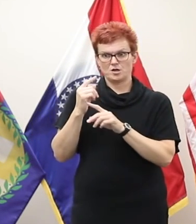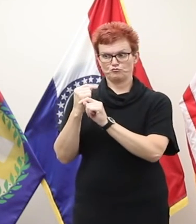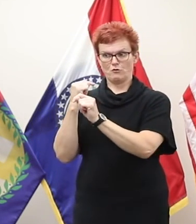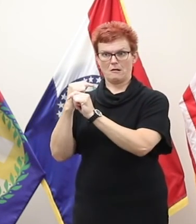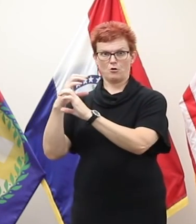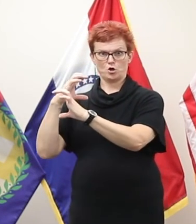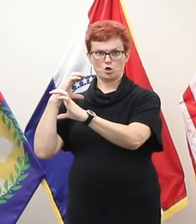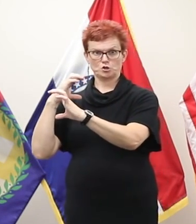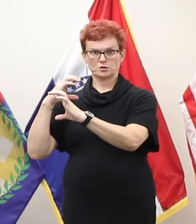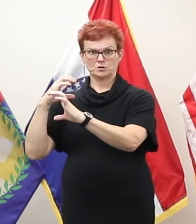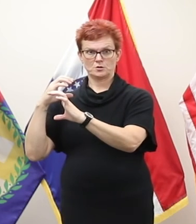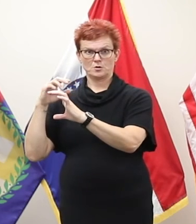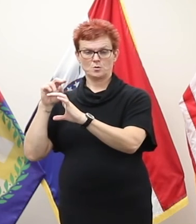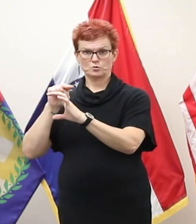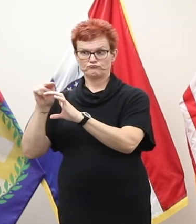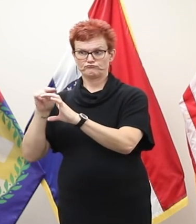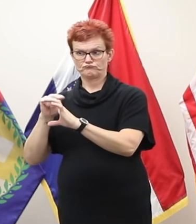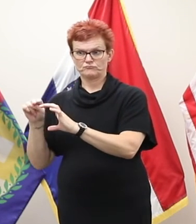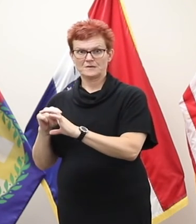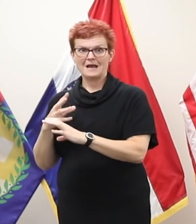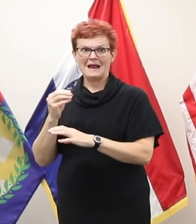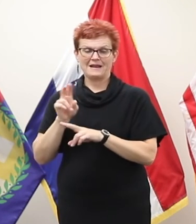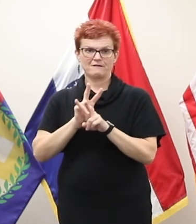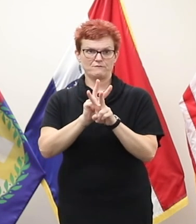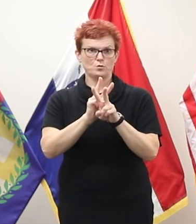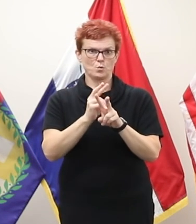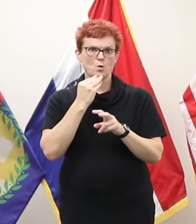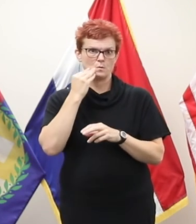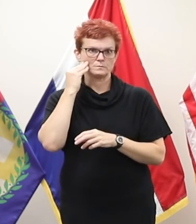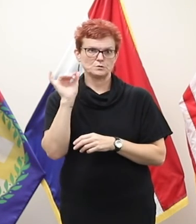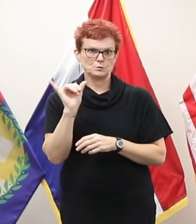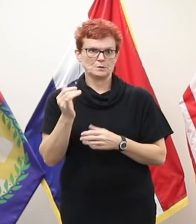now storing bodies at funeral home here in the region.